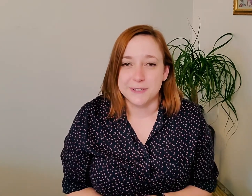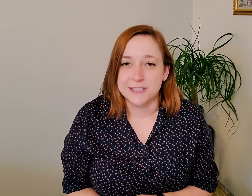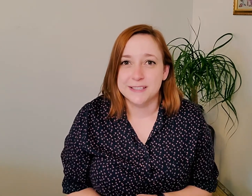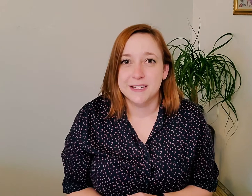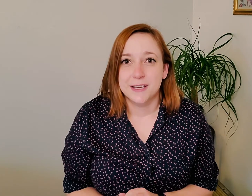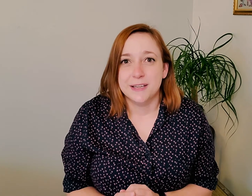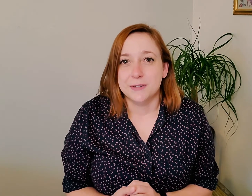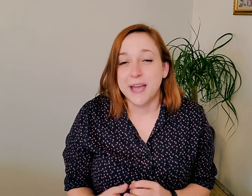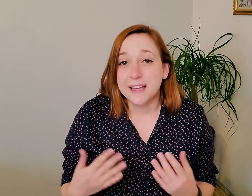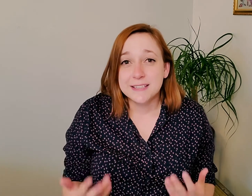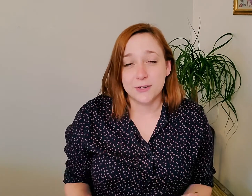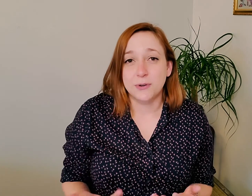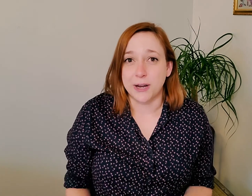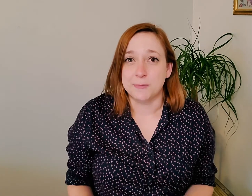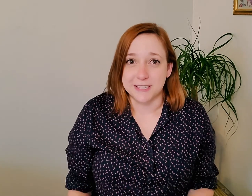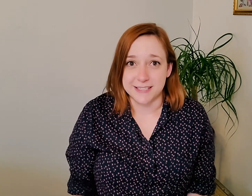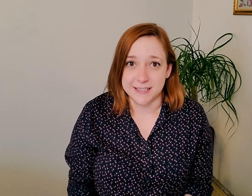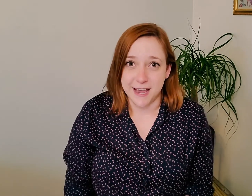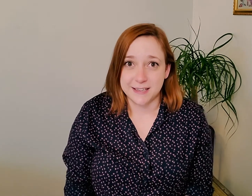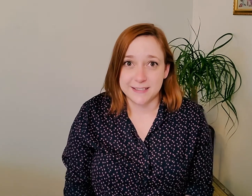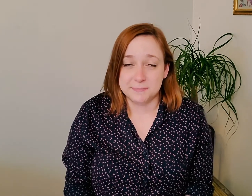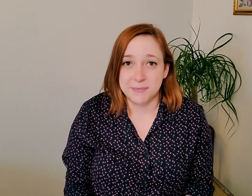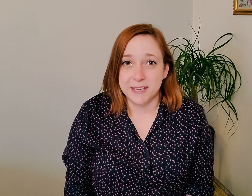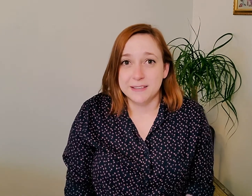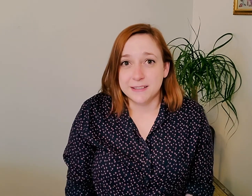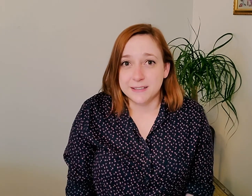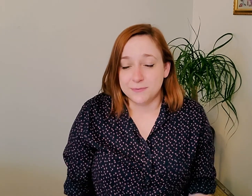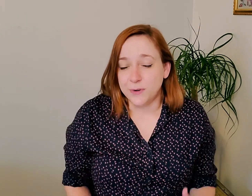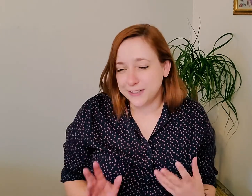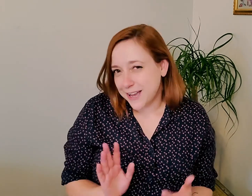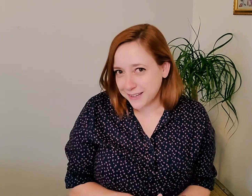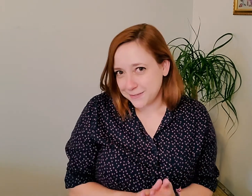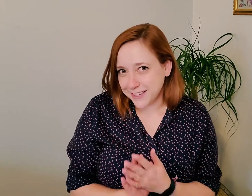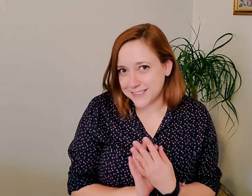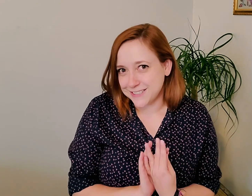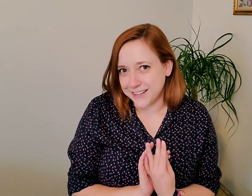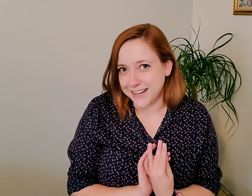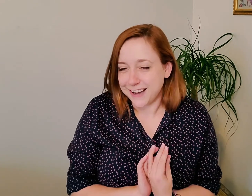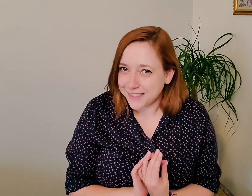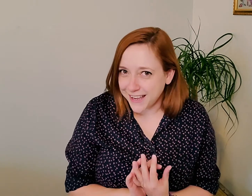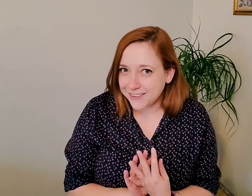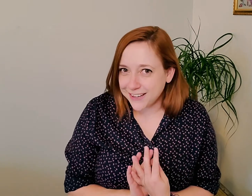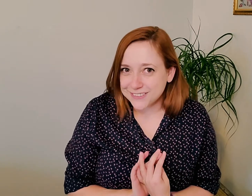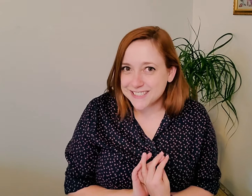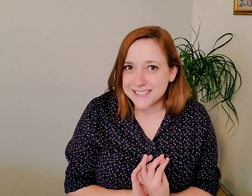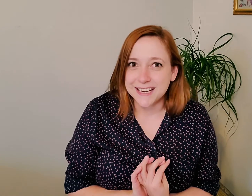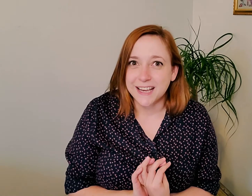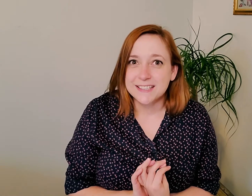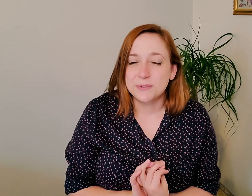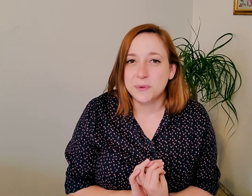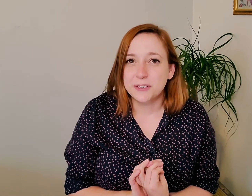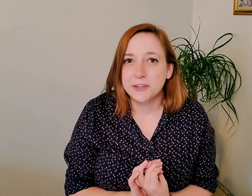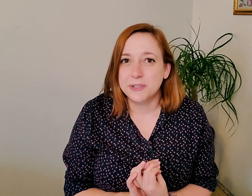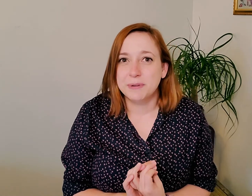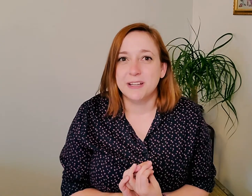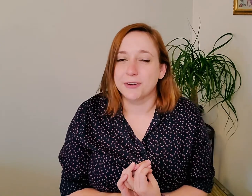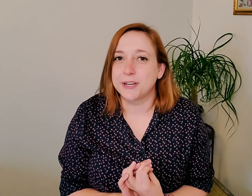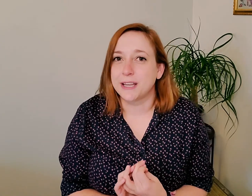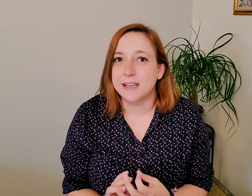languages. So it has its own grammar and syntax. We're not going to be concentrating on that grammar and syntax. We are going to be learning